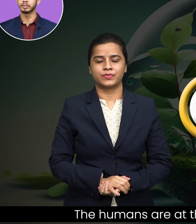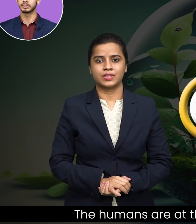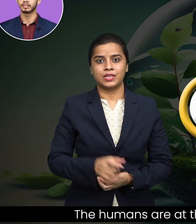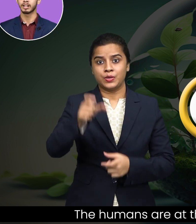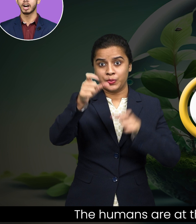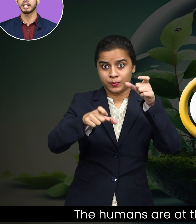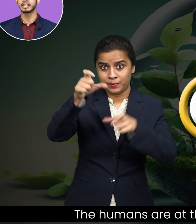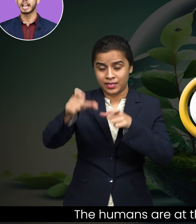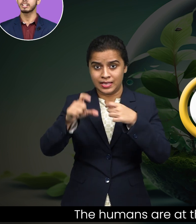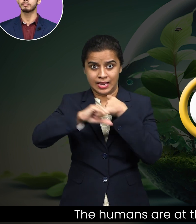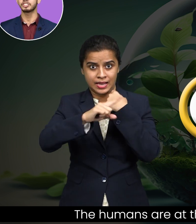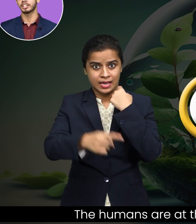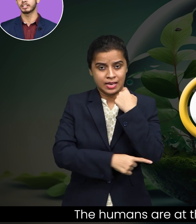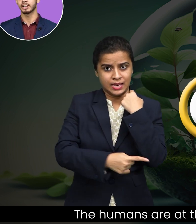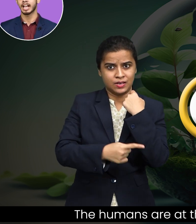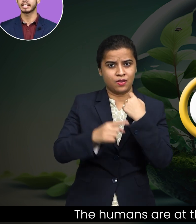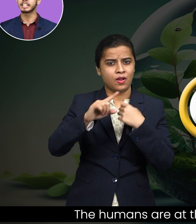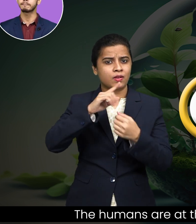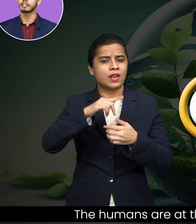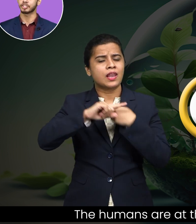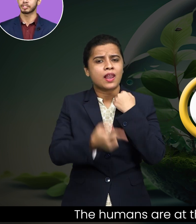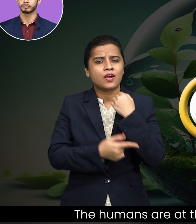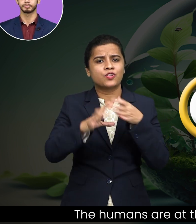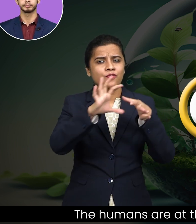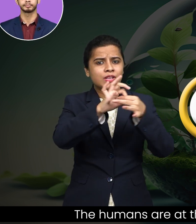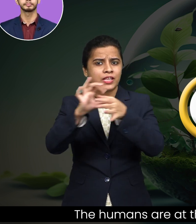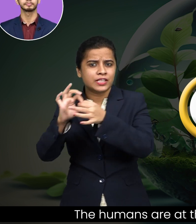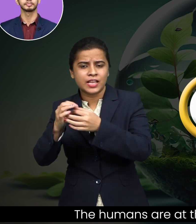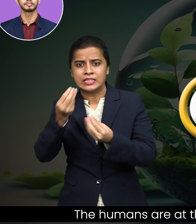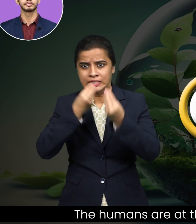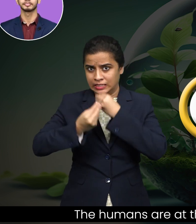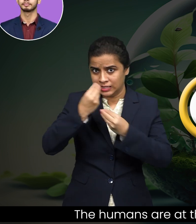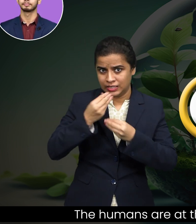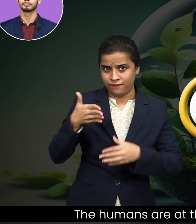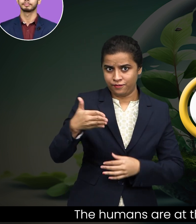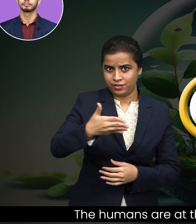The humans are at the end of the chain and eat fish.